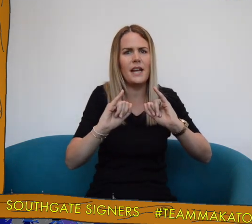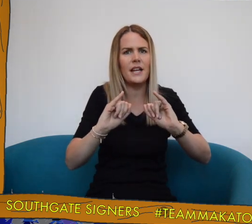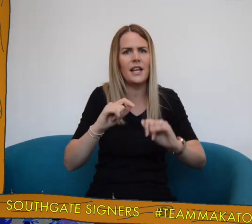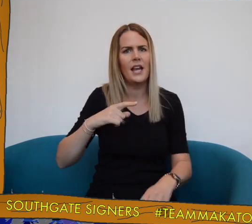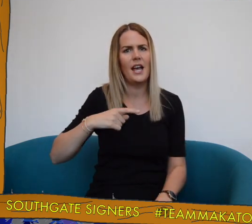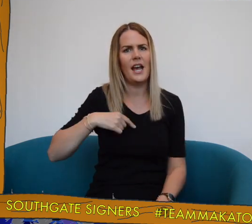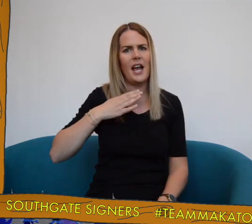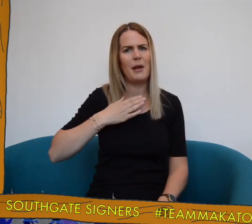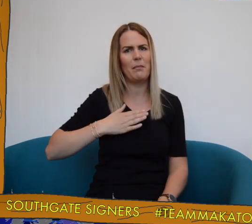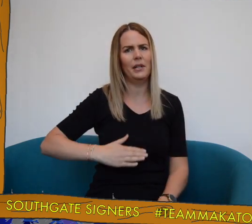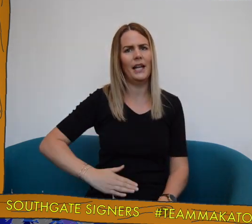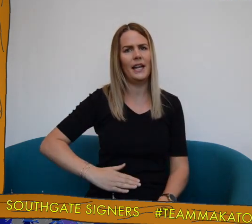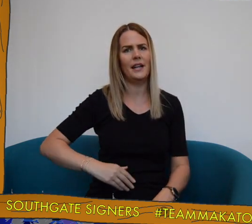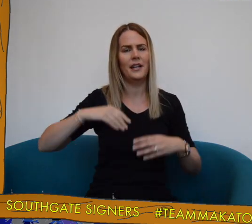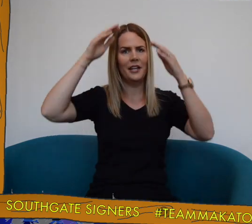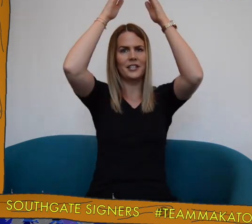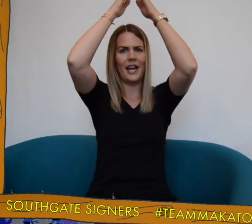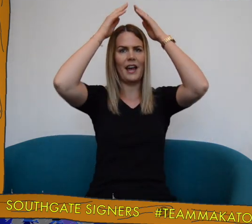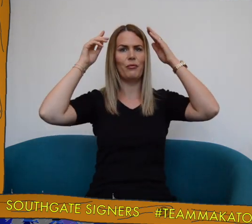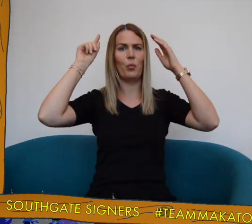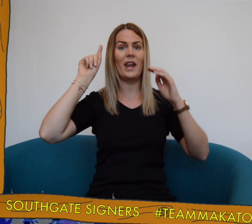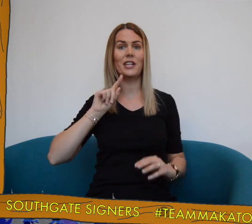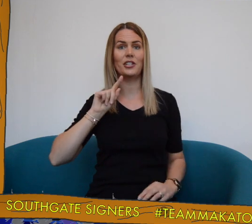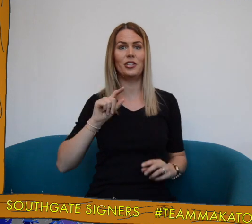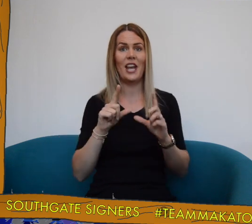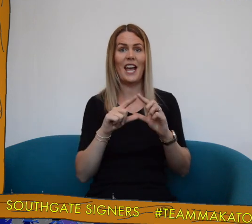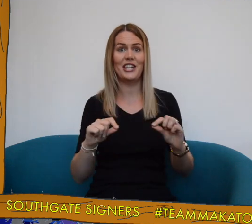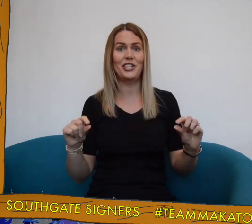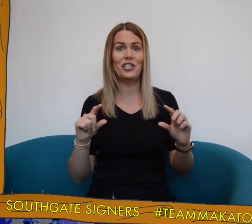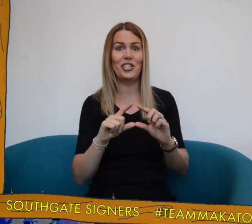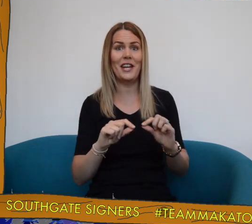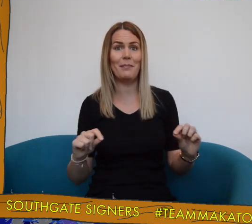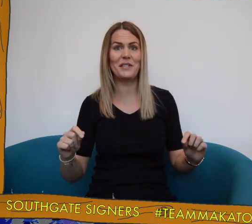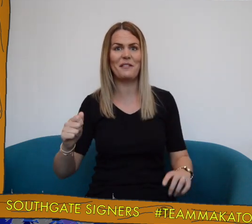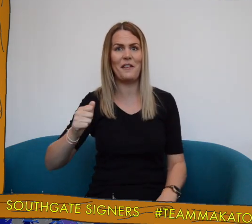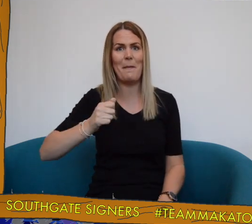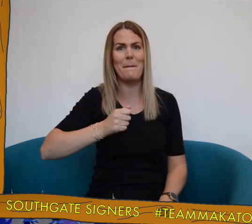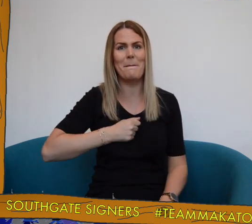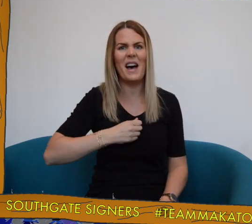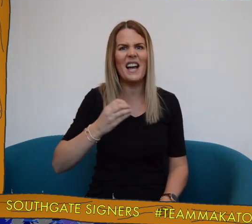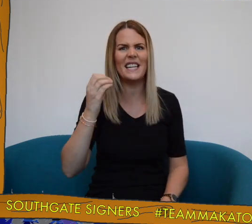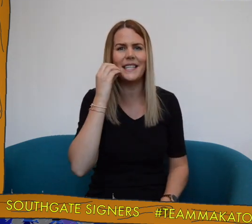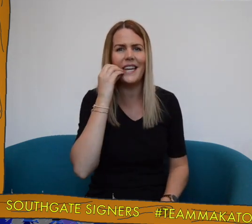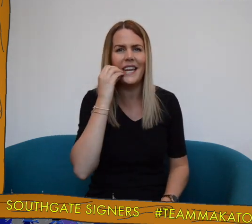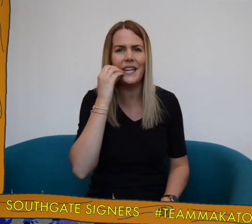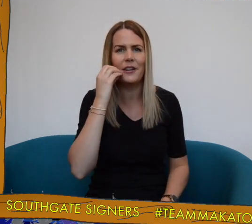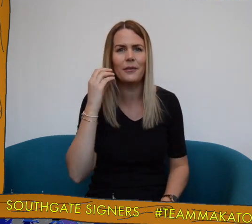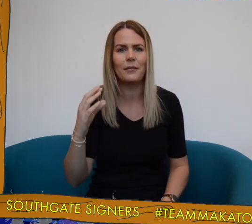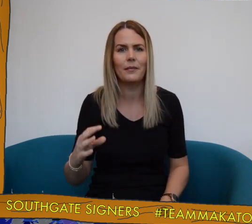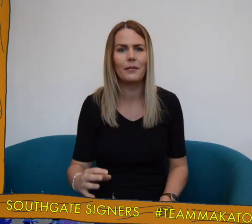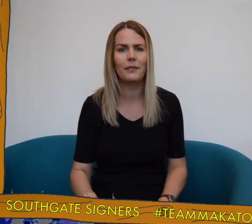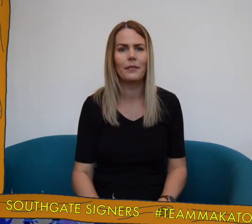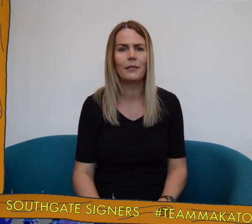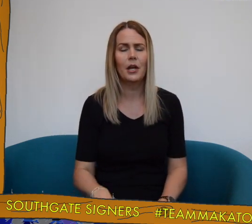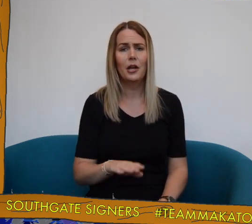can be. And I am planning to have witch and chips for my tea.